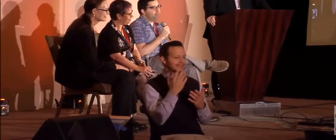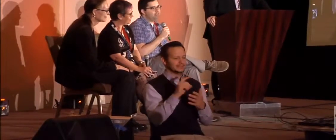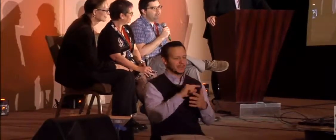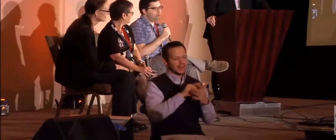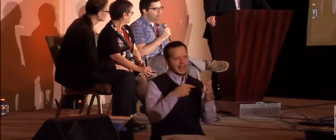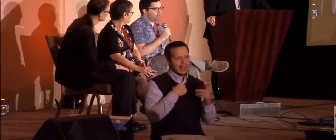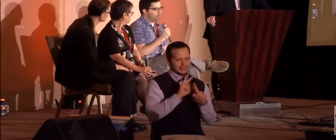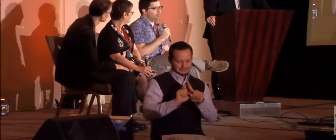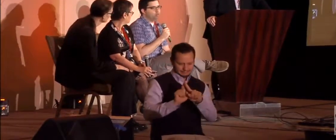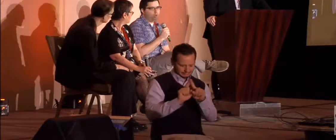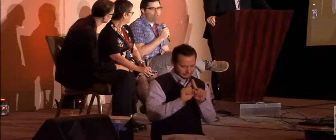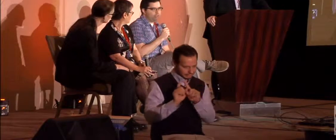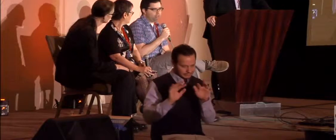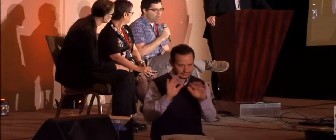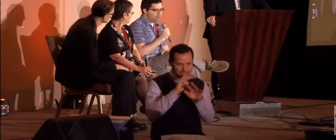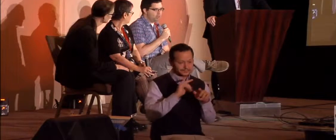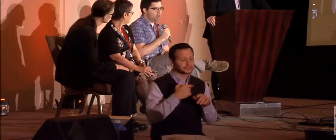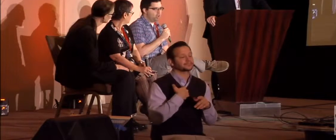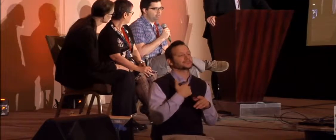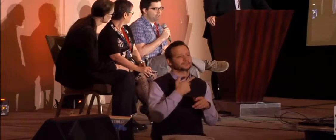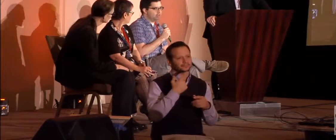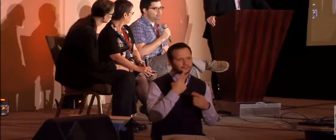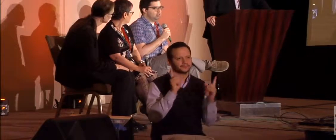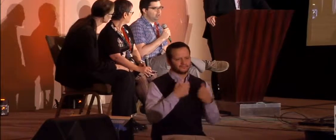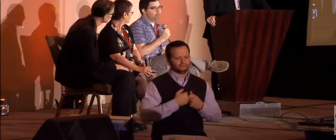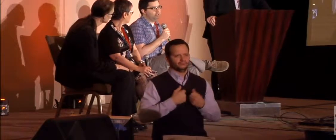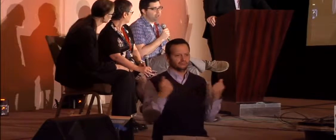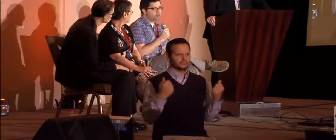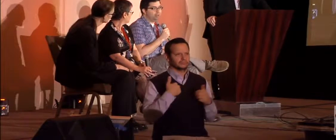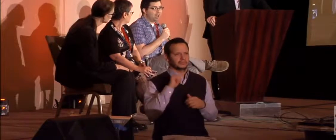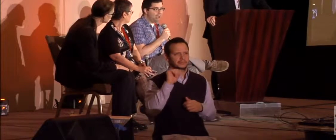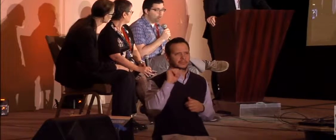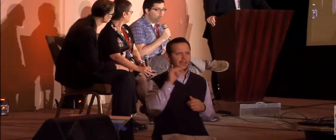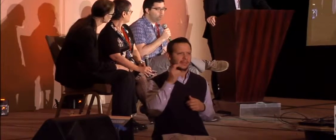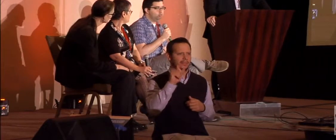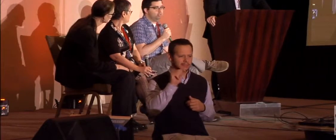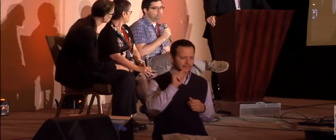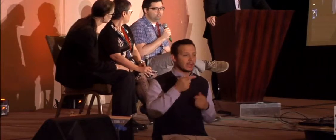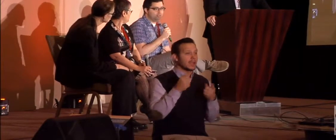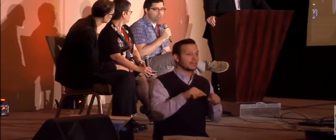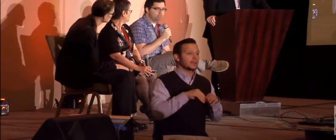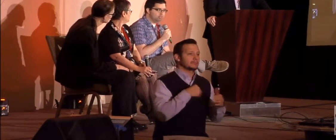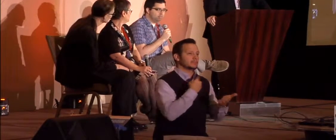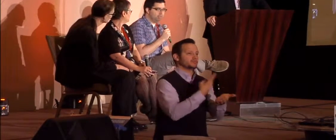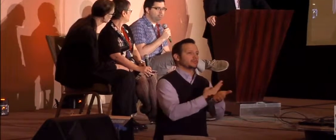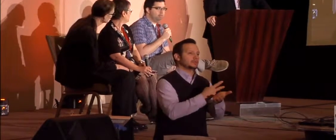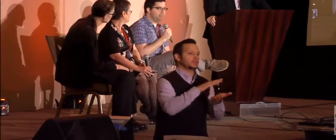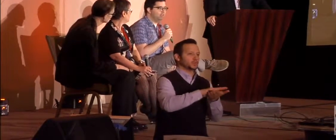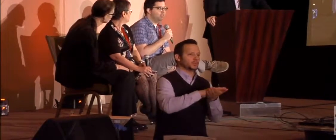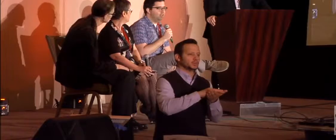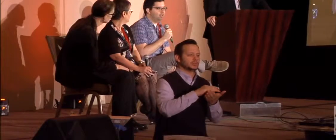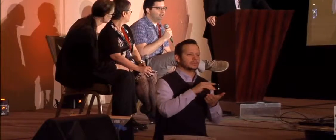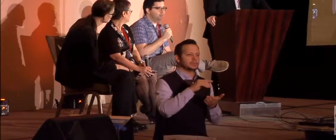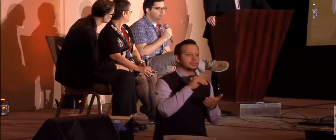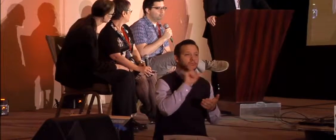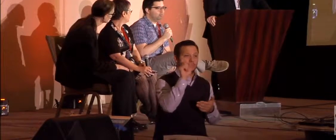And when I first came out as atheist, it was actually kind of a non-event. I was in grad school in Iowa, which was a sort of interesting place to